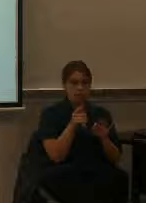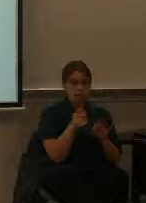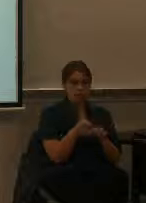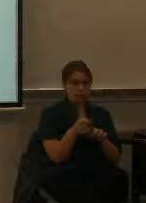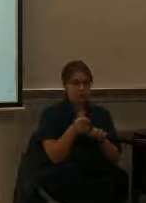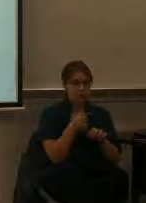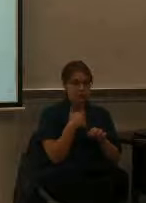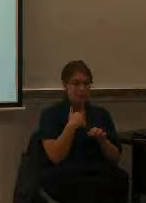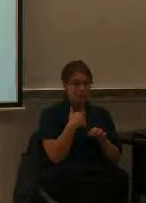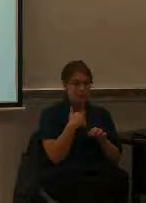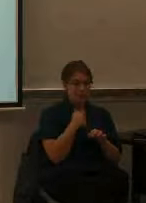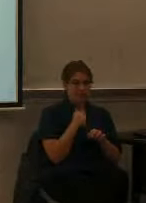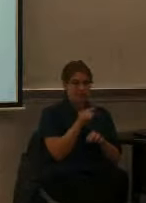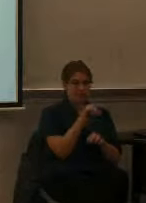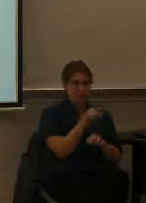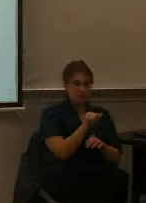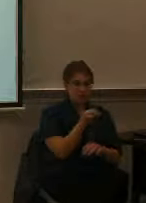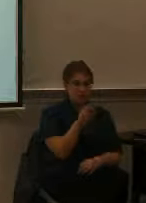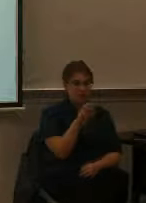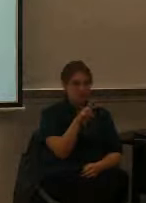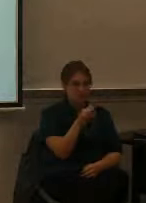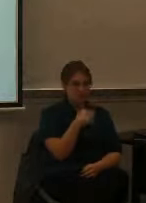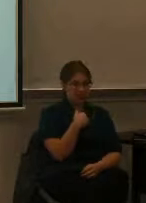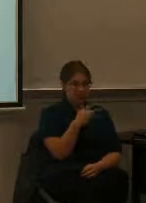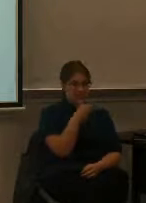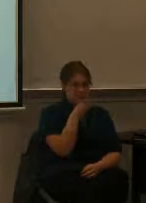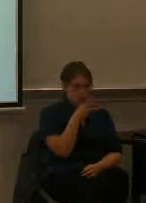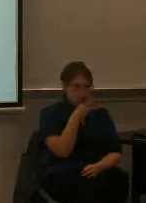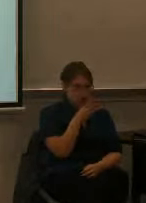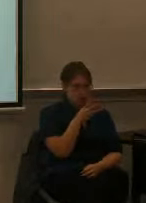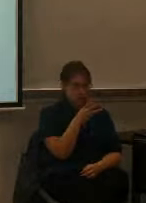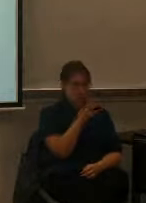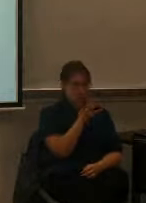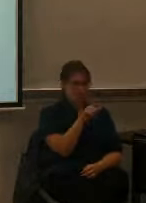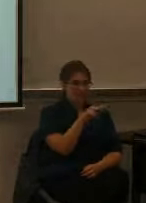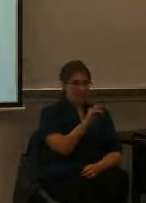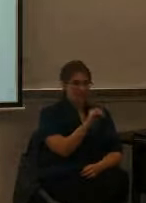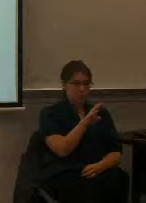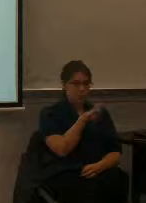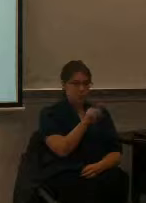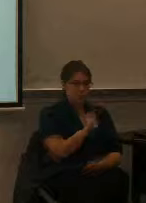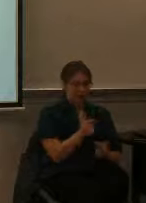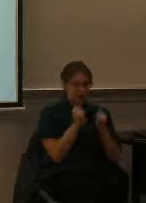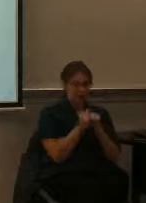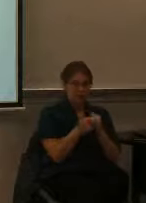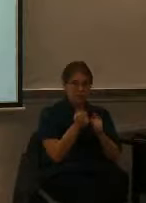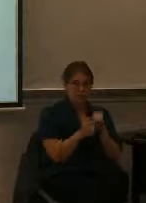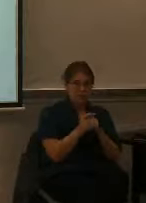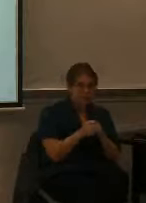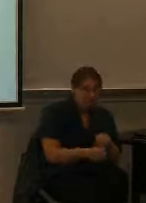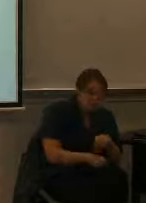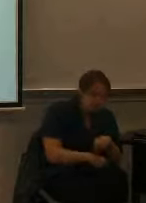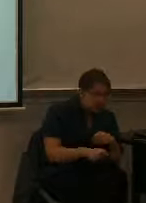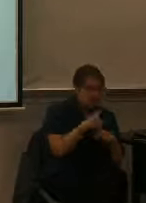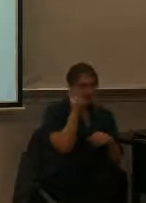are Azolla, there's ferns that have aquatic, that actually have cyanobacteria that live with them. Everybody's ducking down.